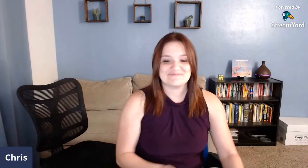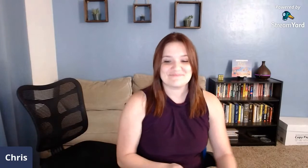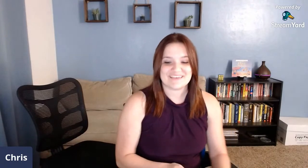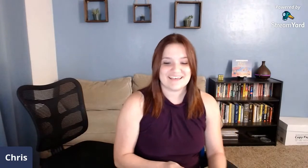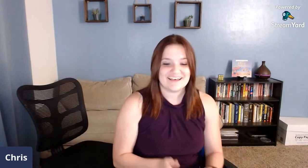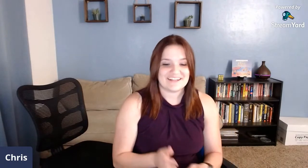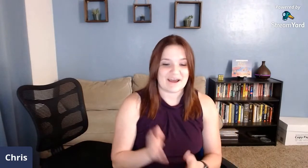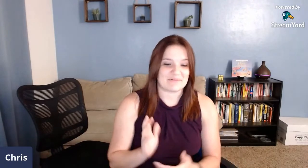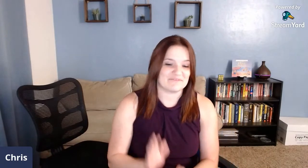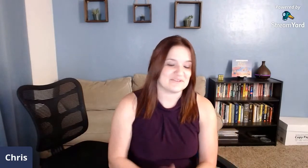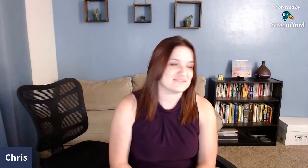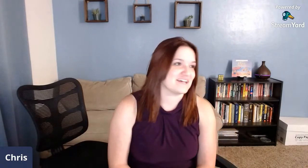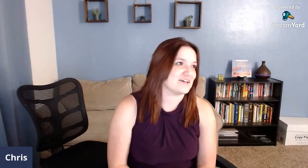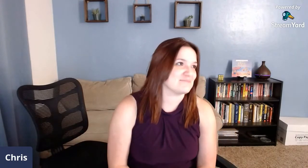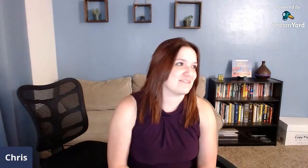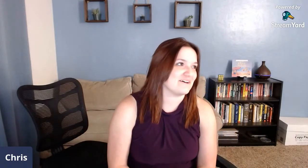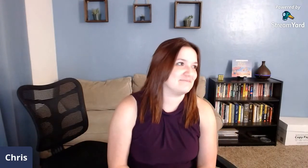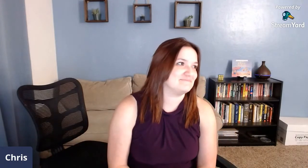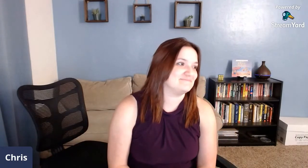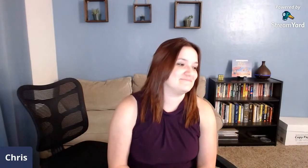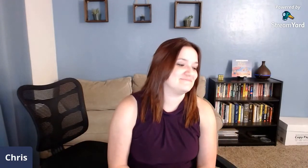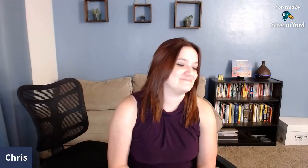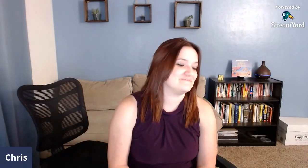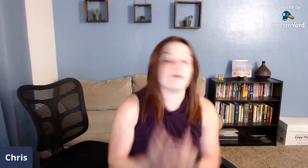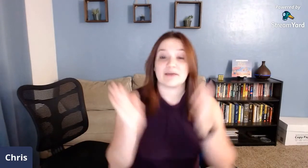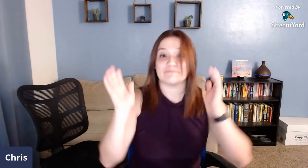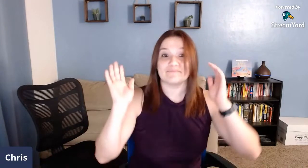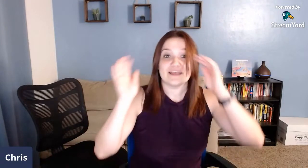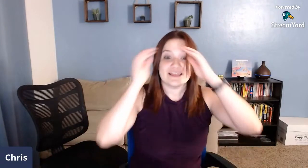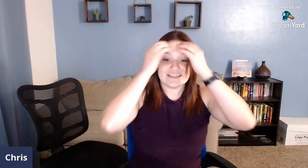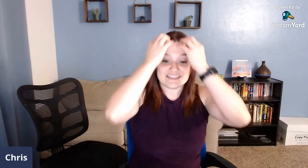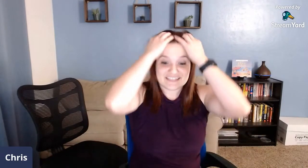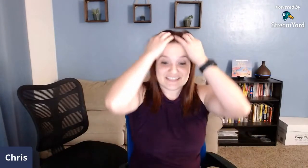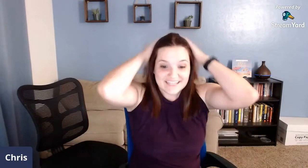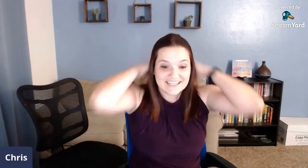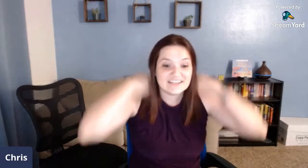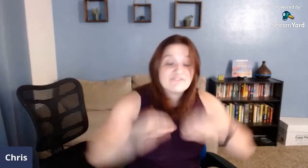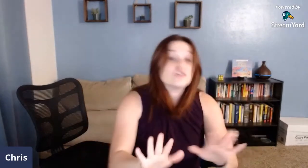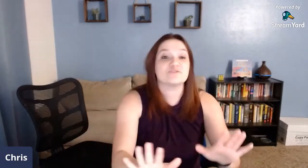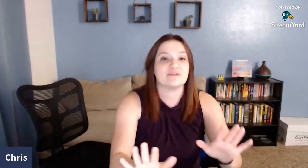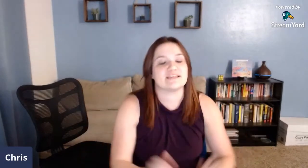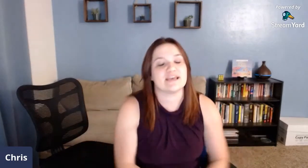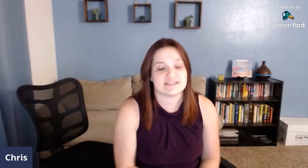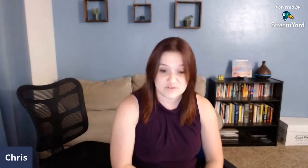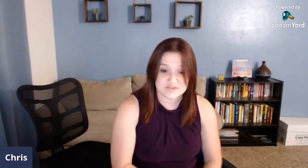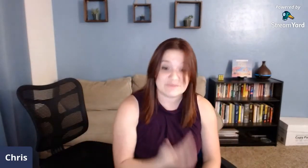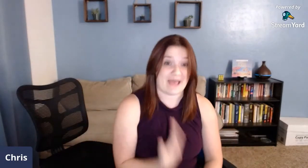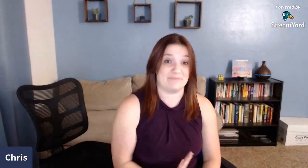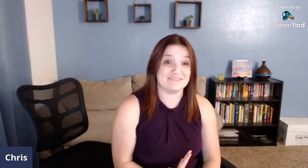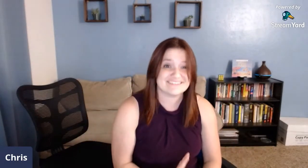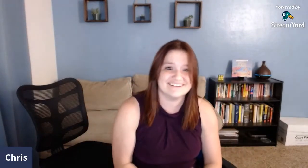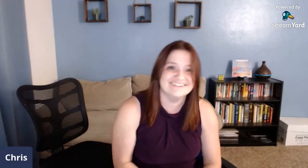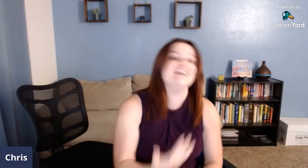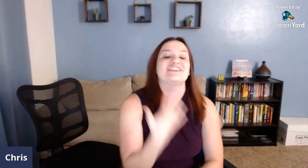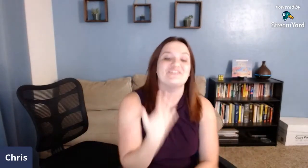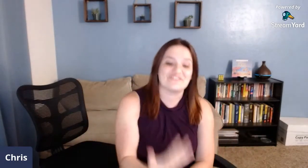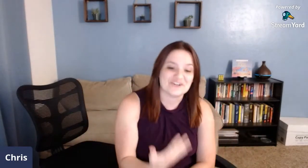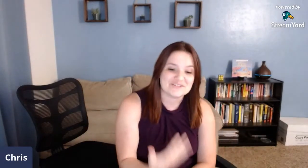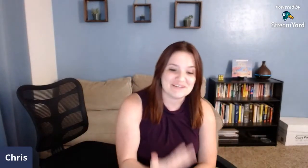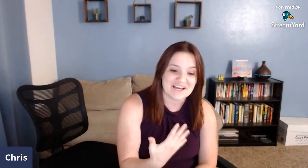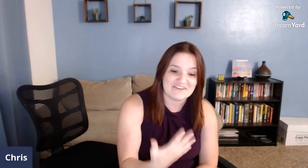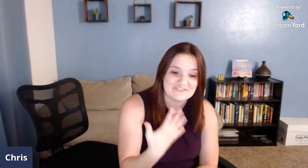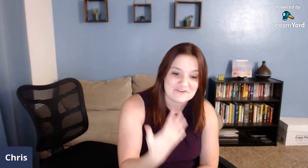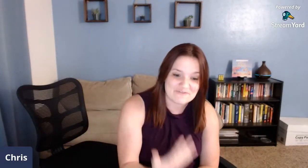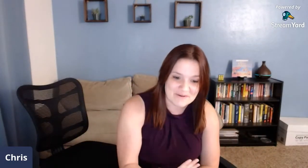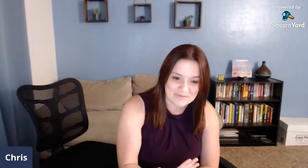Okay. Now I'm confused. I lost my thought. Okay. The first week, yes. You see what happens? The